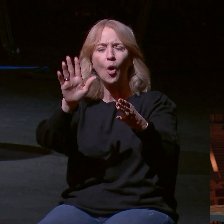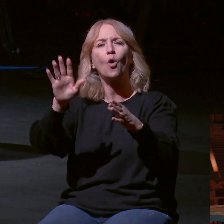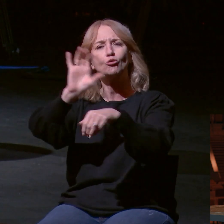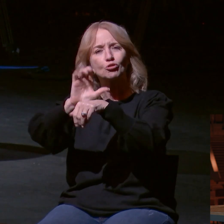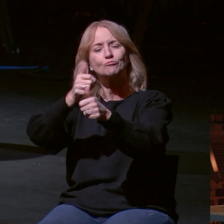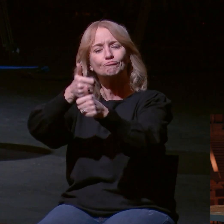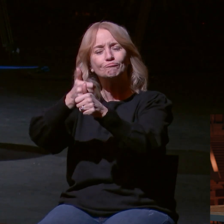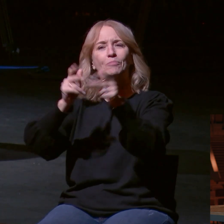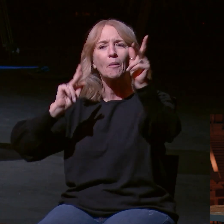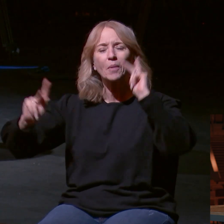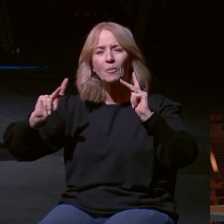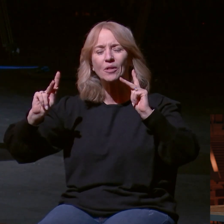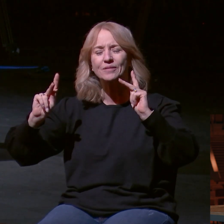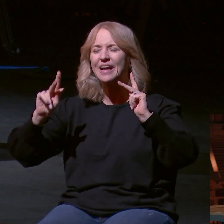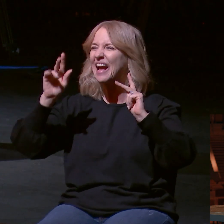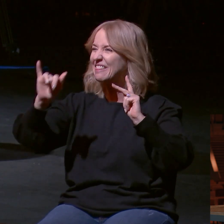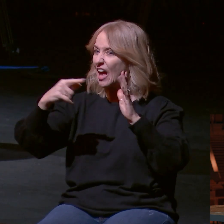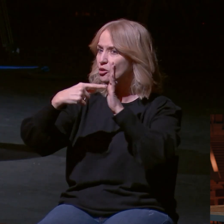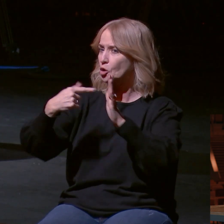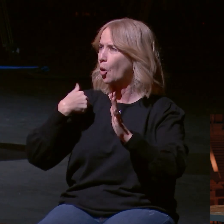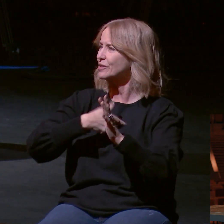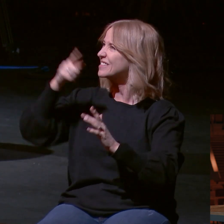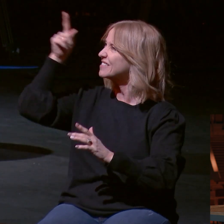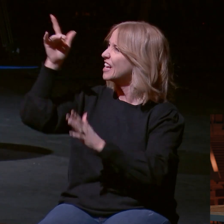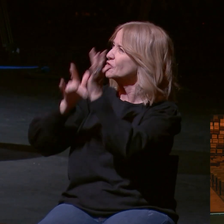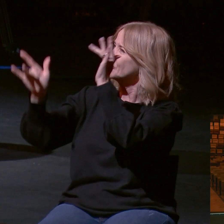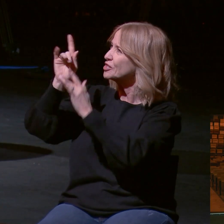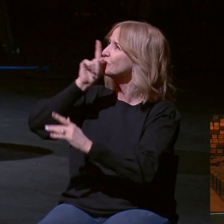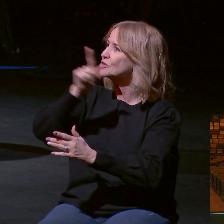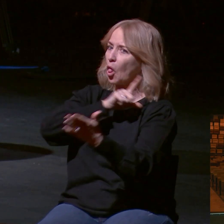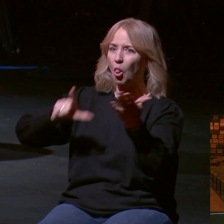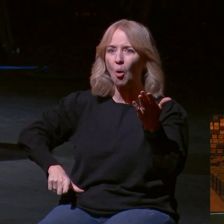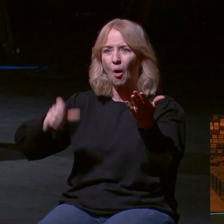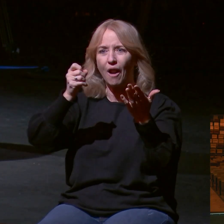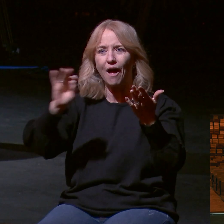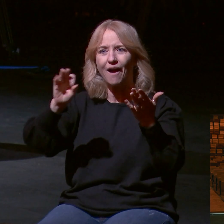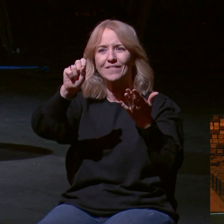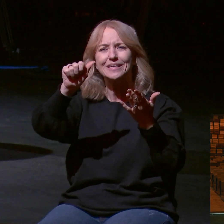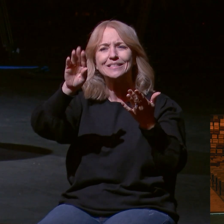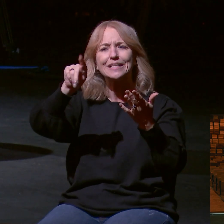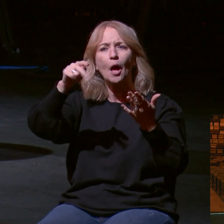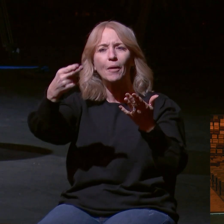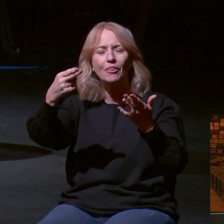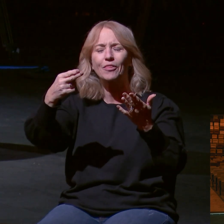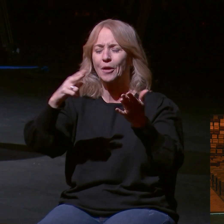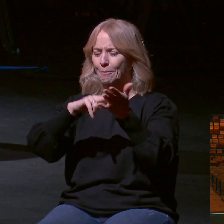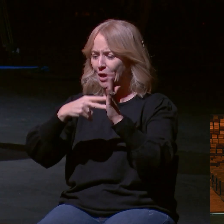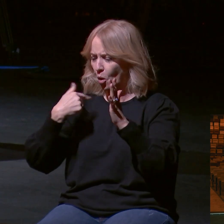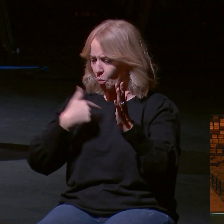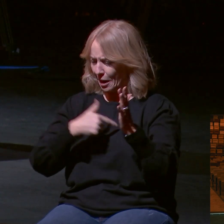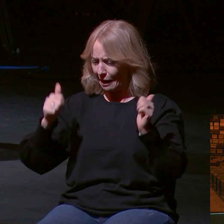also is a testament to the fact that Jesus is the Lord of the Sabbath. That we can meet together online where we are is